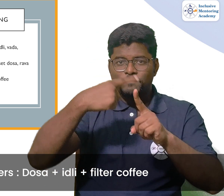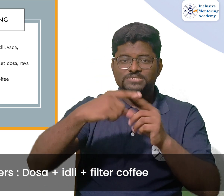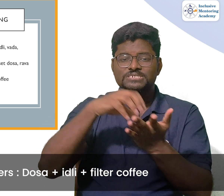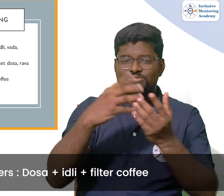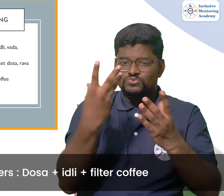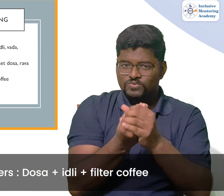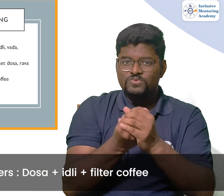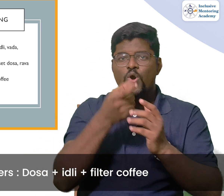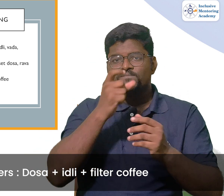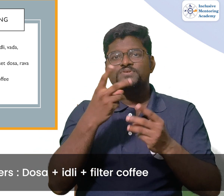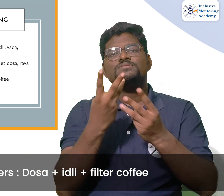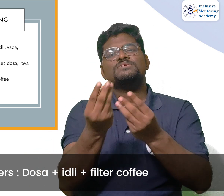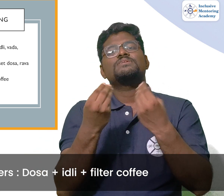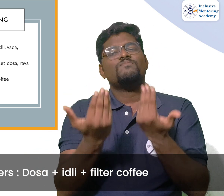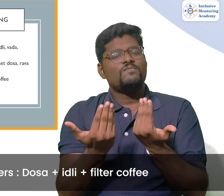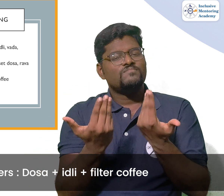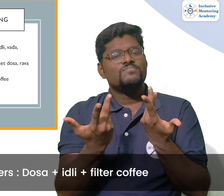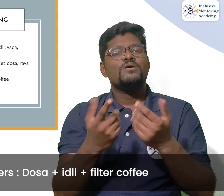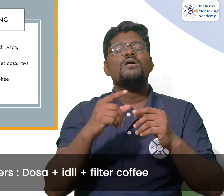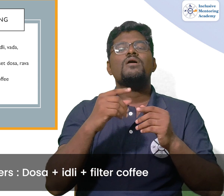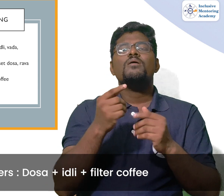Dosa plus idli plus filter coffee.